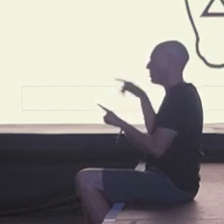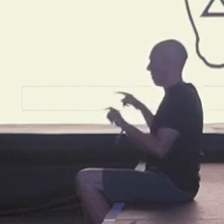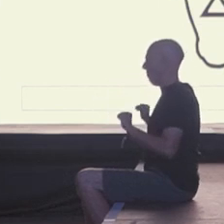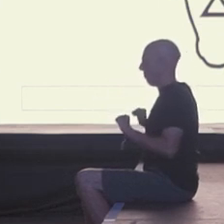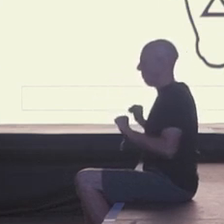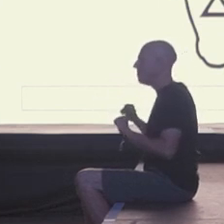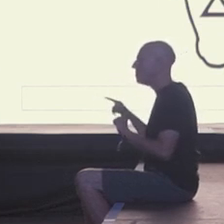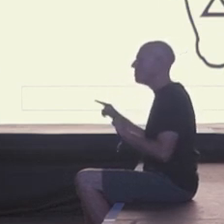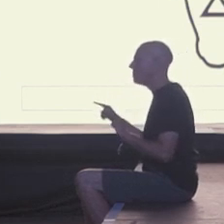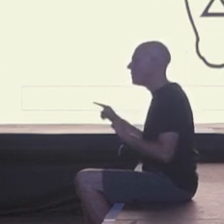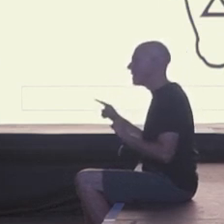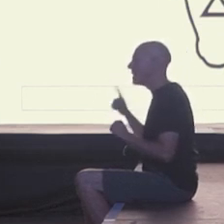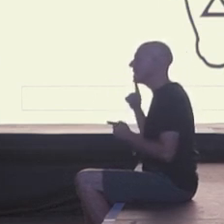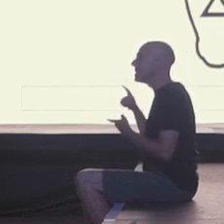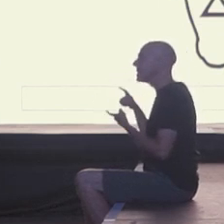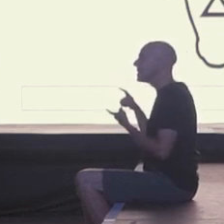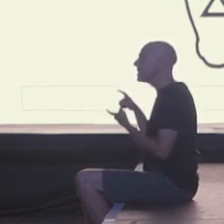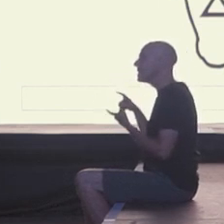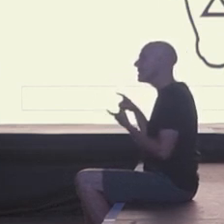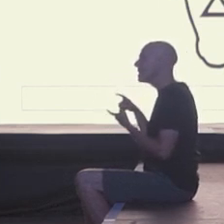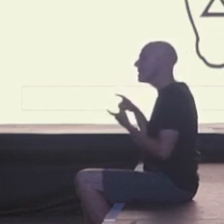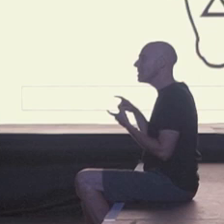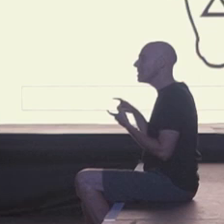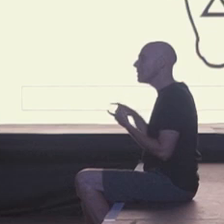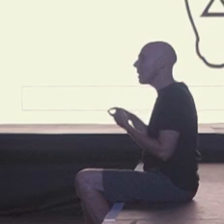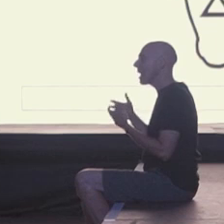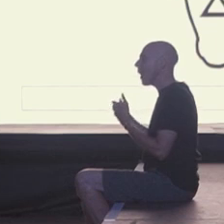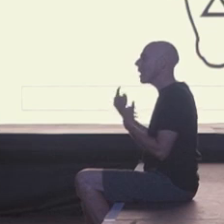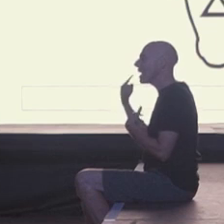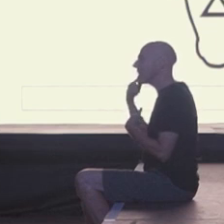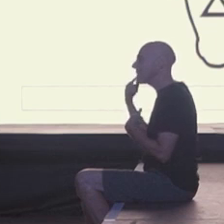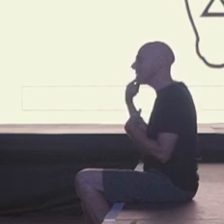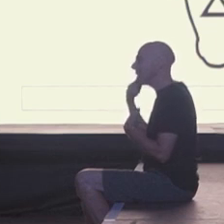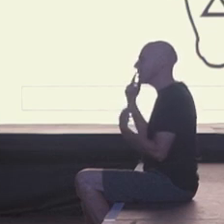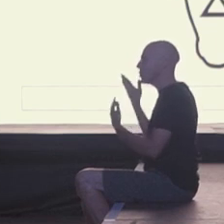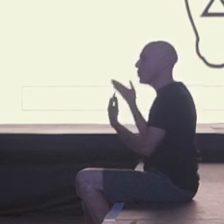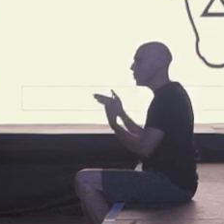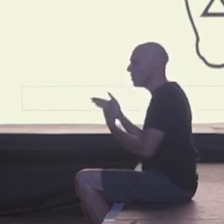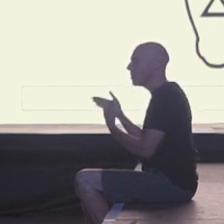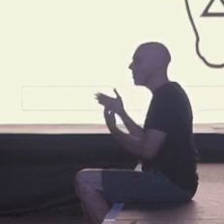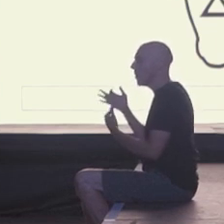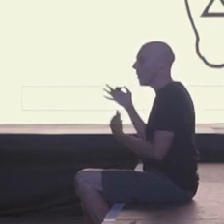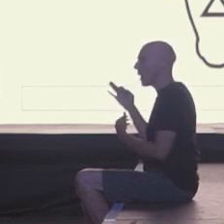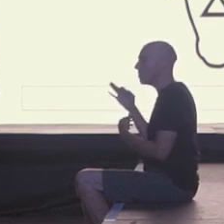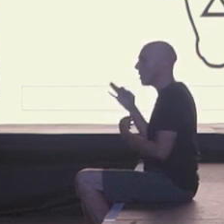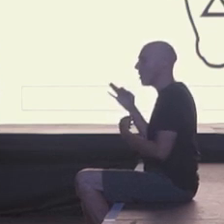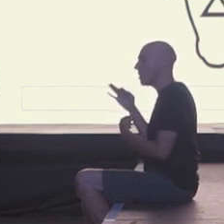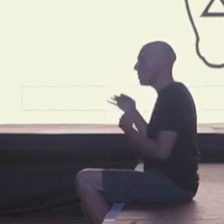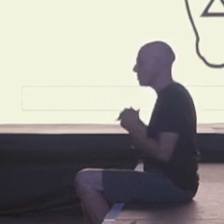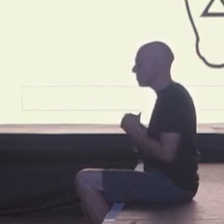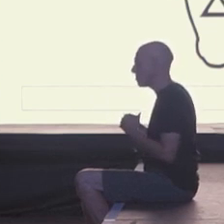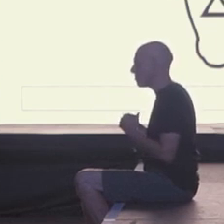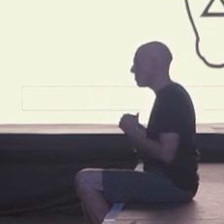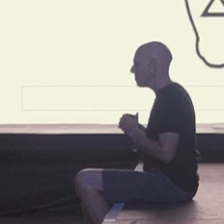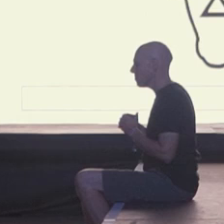But it depends how easy it is depending on your council. But if you do want to give that a crack, you can go on we have a website called Feed